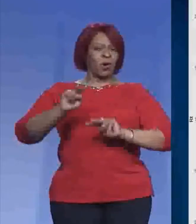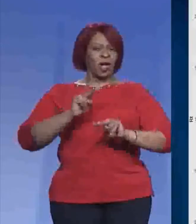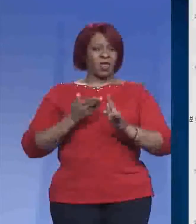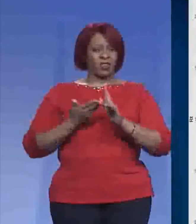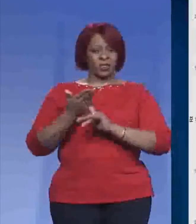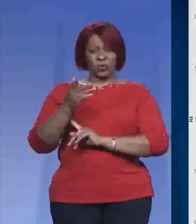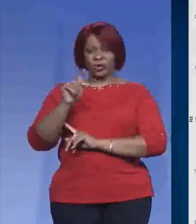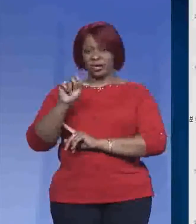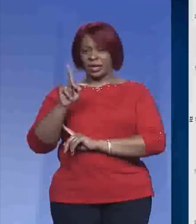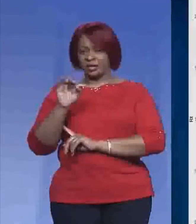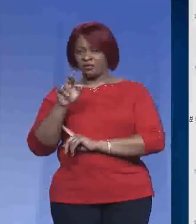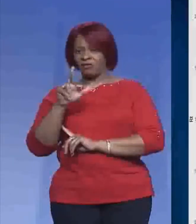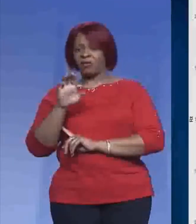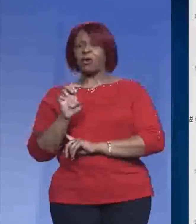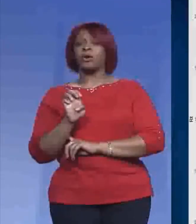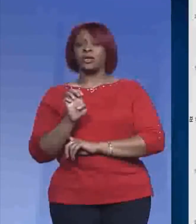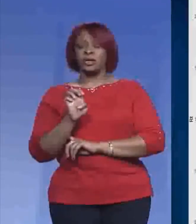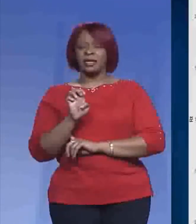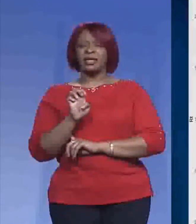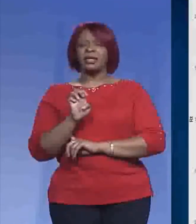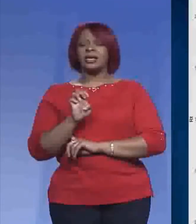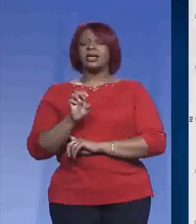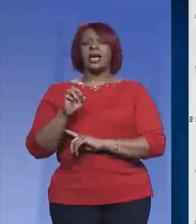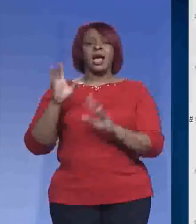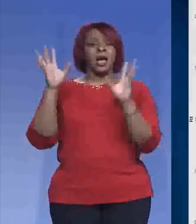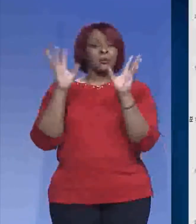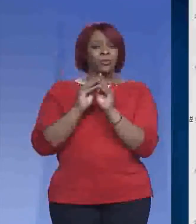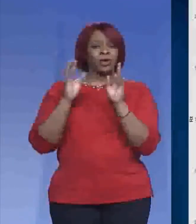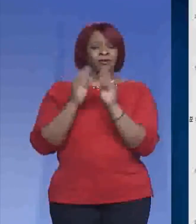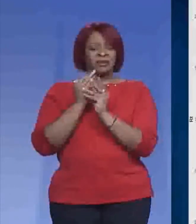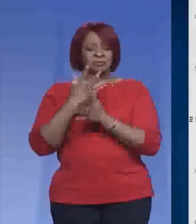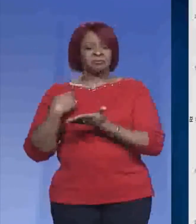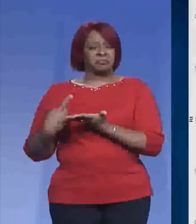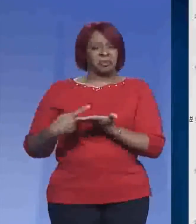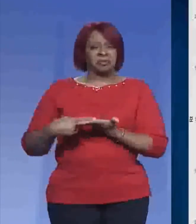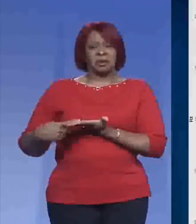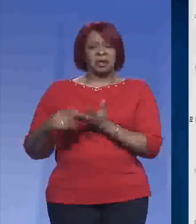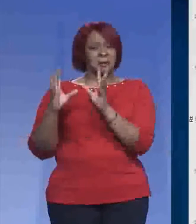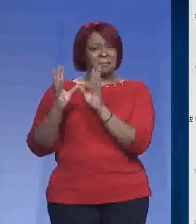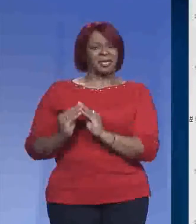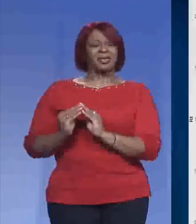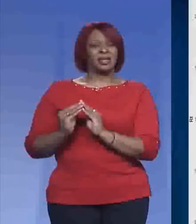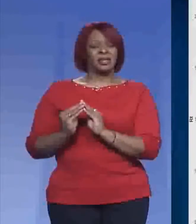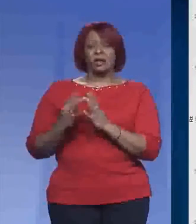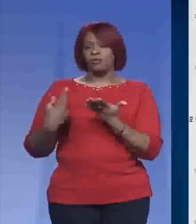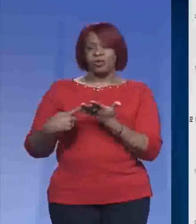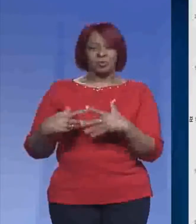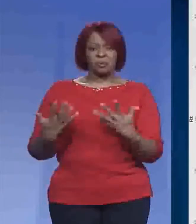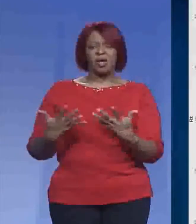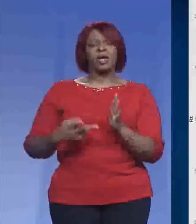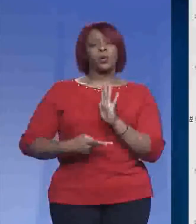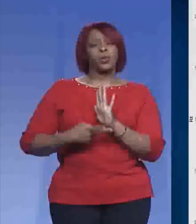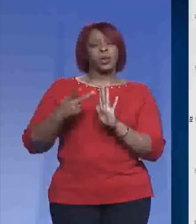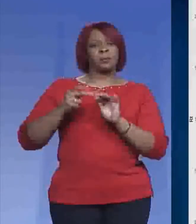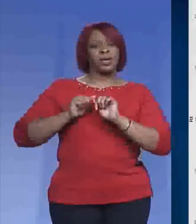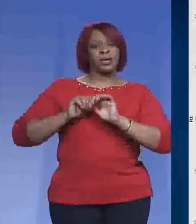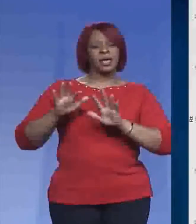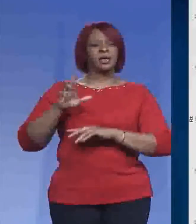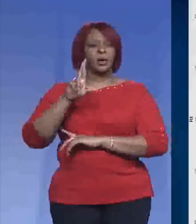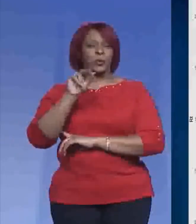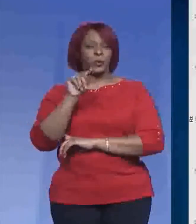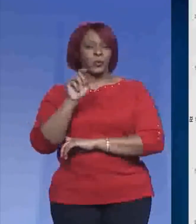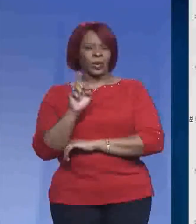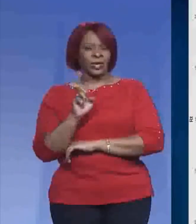force and in the task force briefings we discuss on a regular basis is the reproductive rate of the virus. And